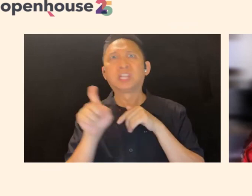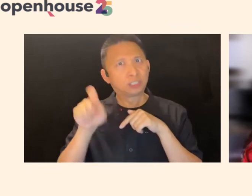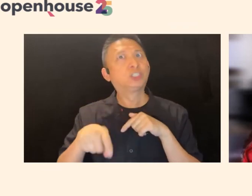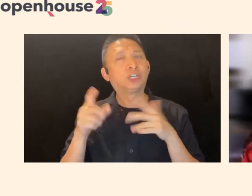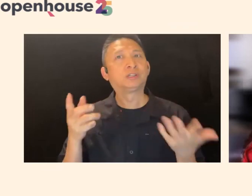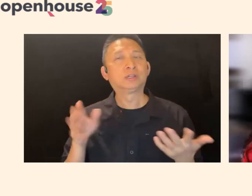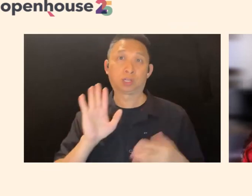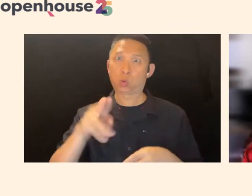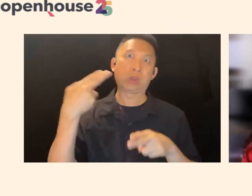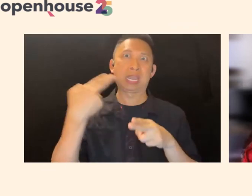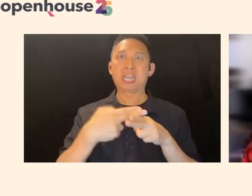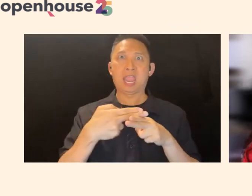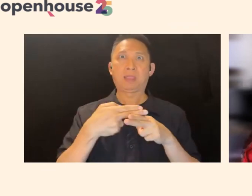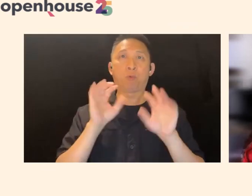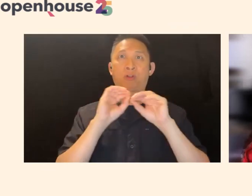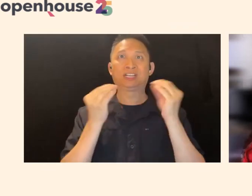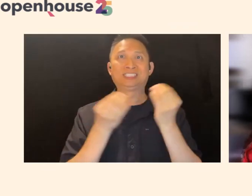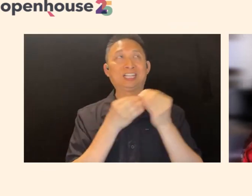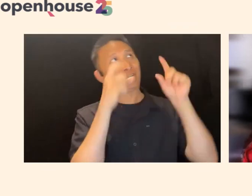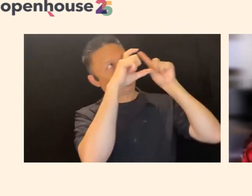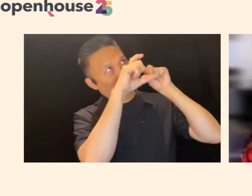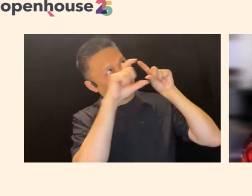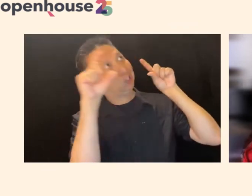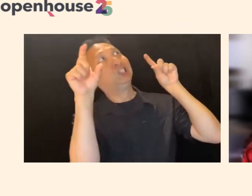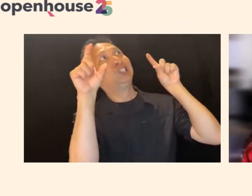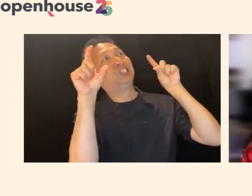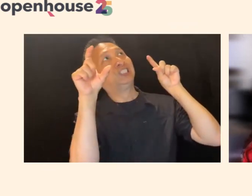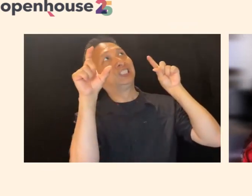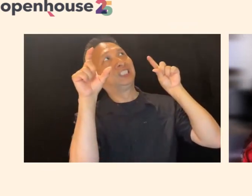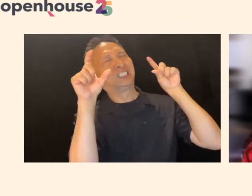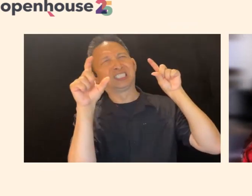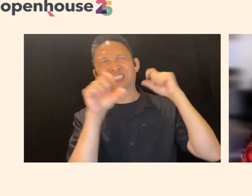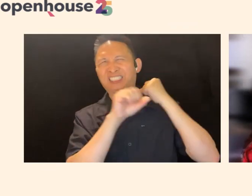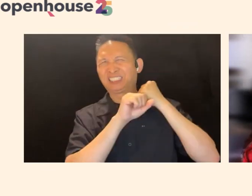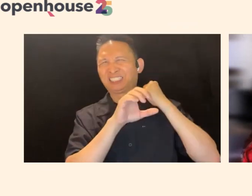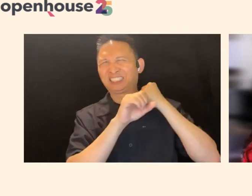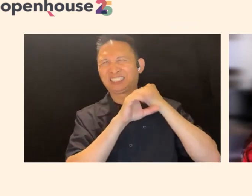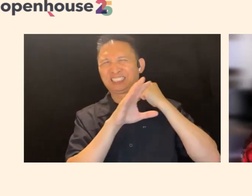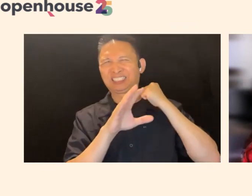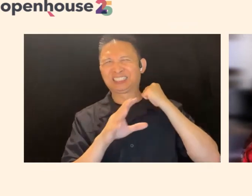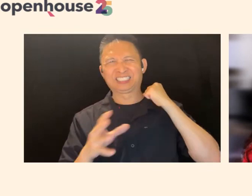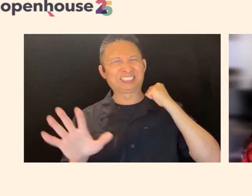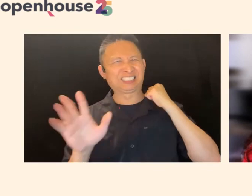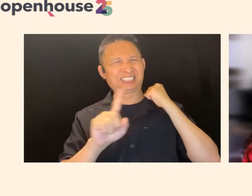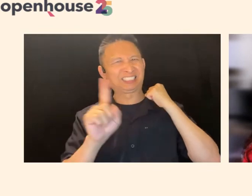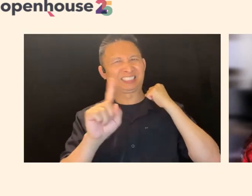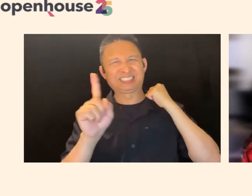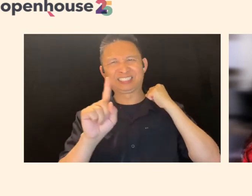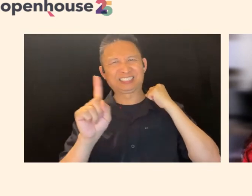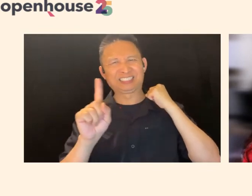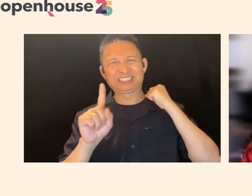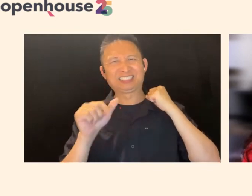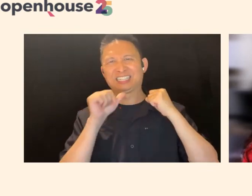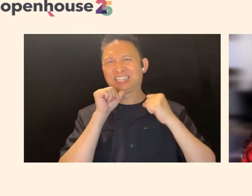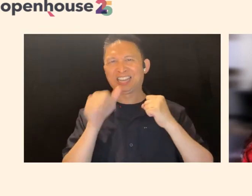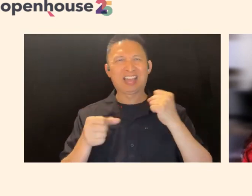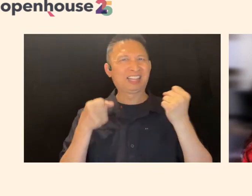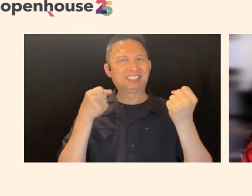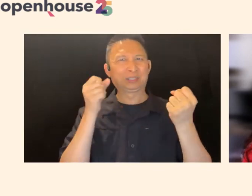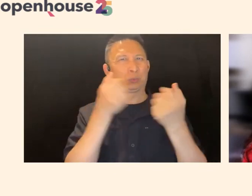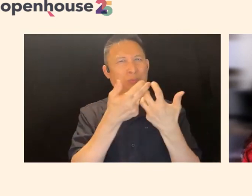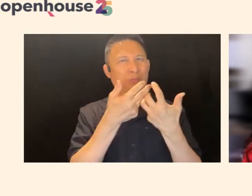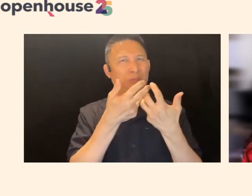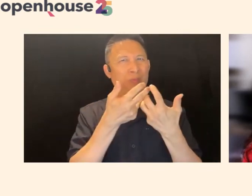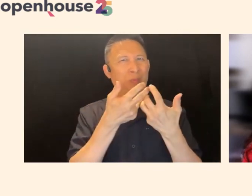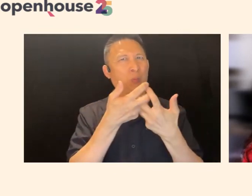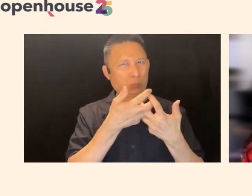name or like creating this incredible marketing element around ballroom is going to be very difficult. You're not going to be able